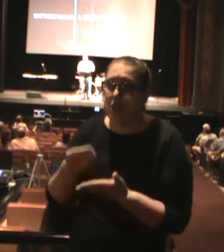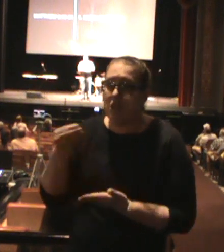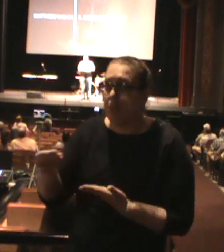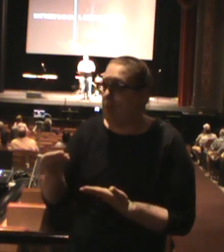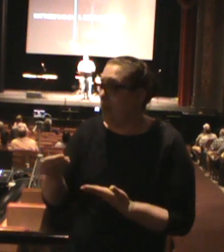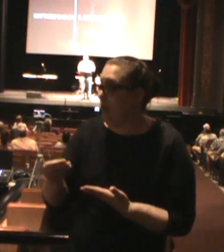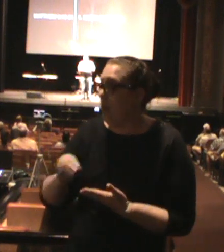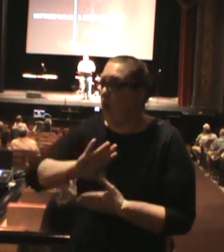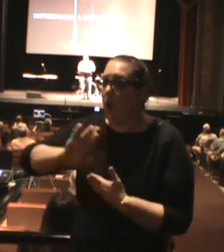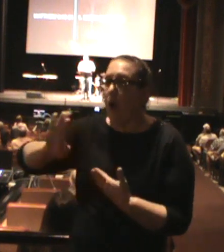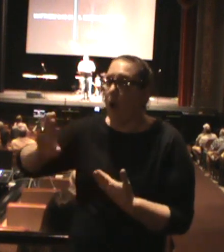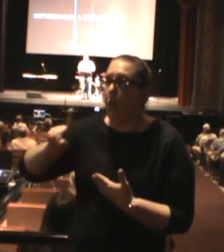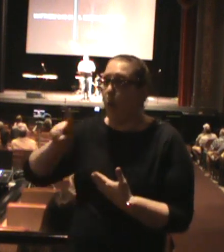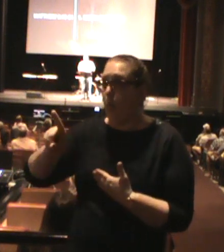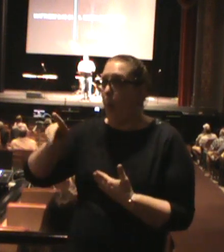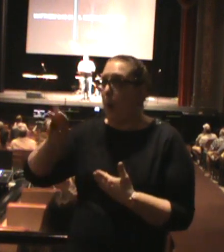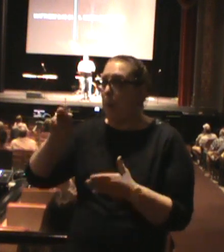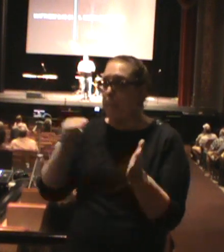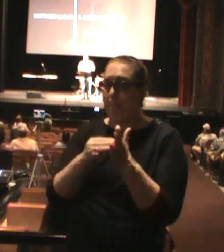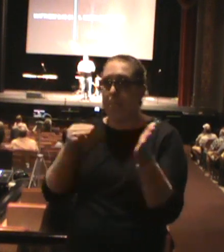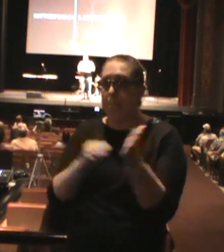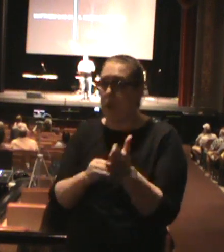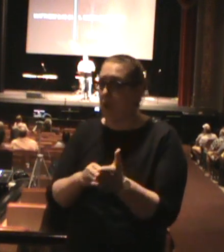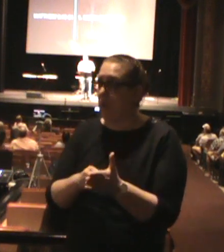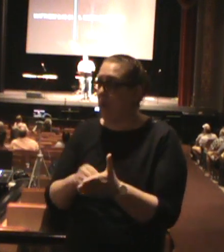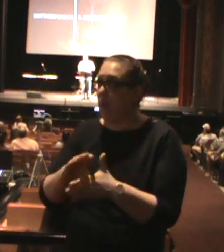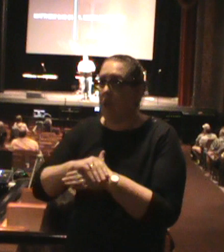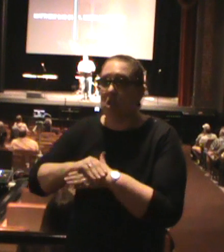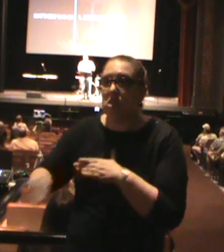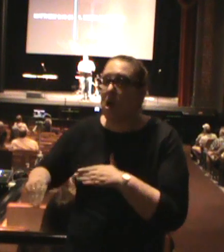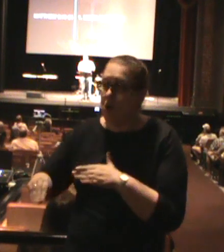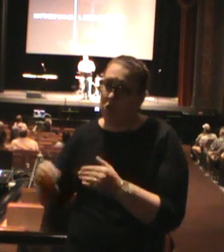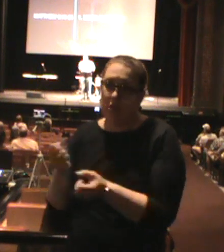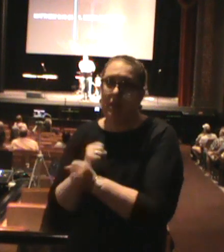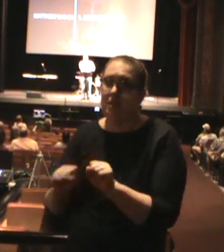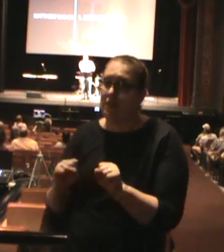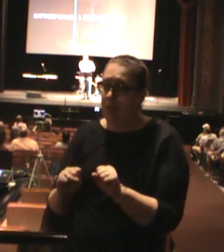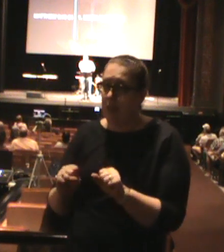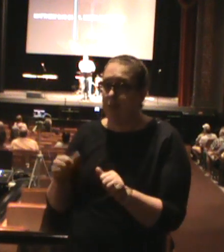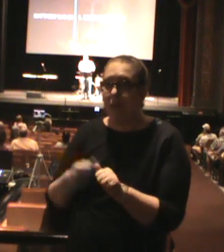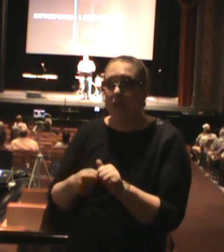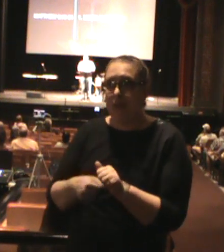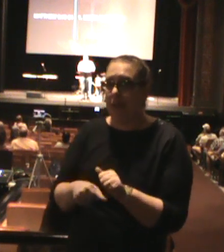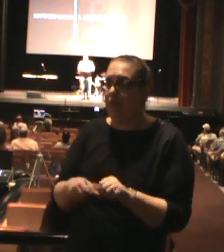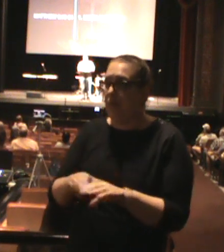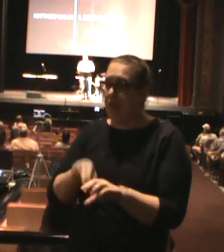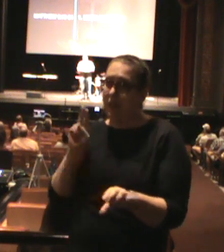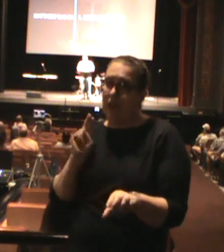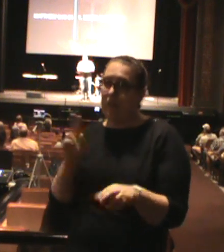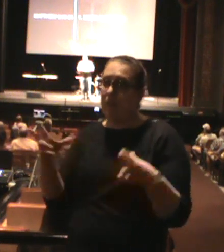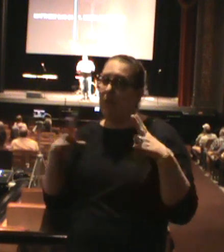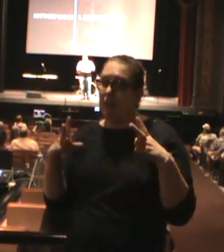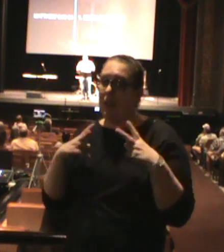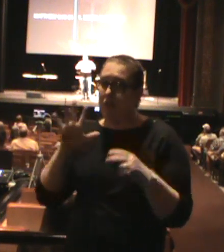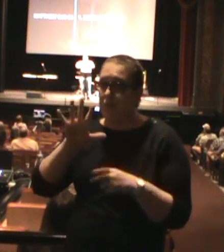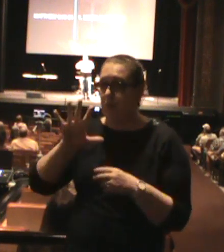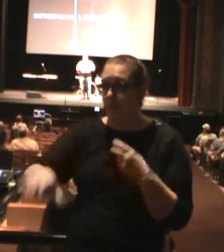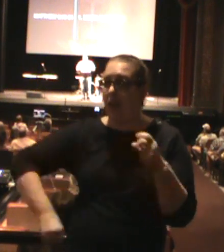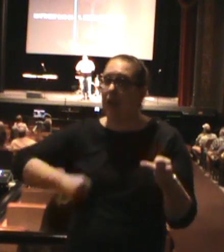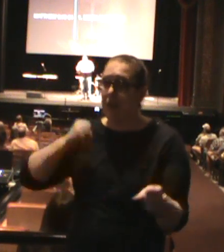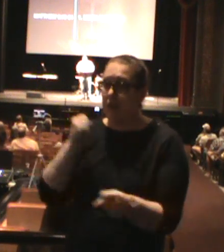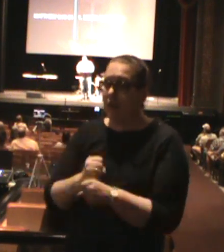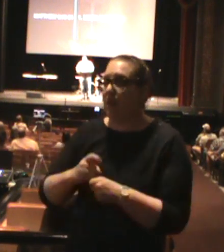all $1 million that they had saved. They even gave up vacations for 5 years to